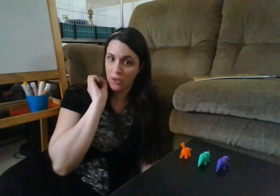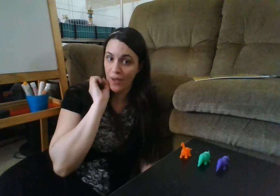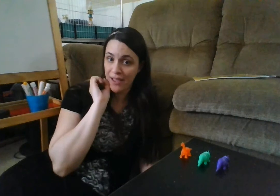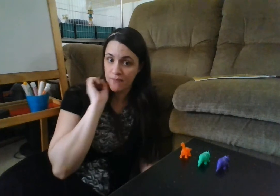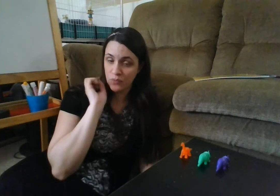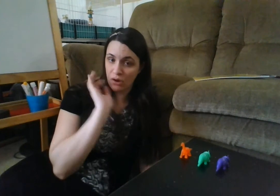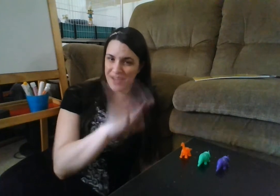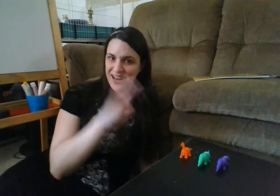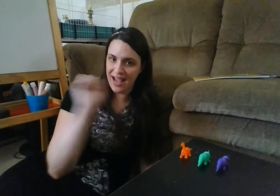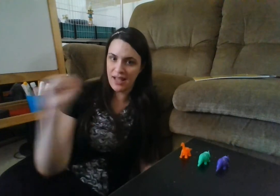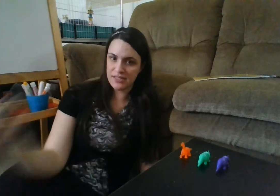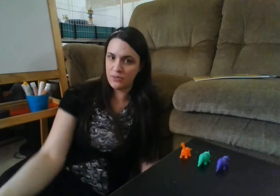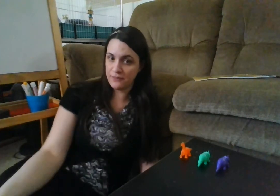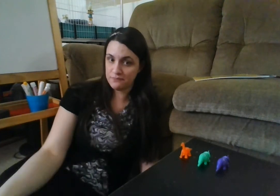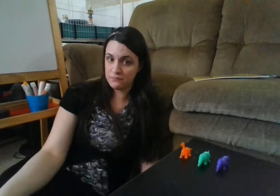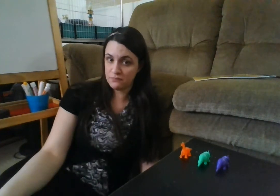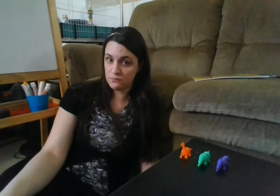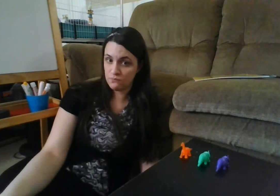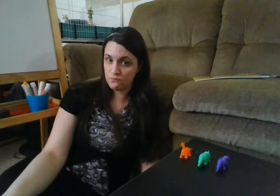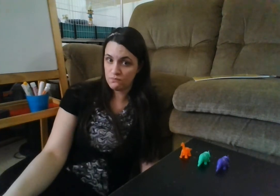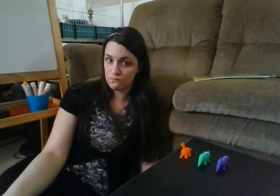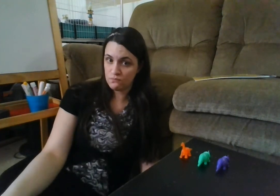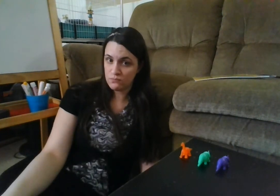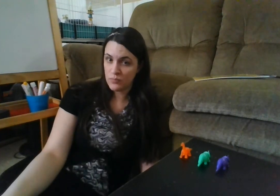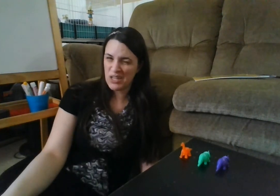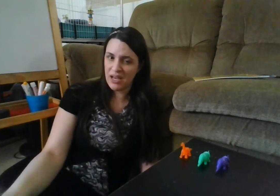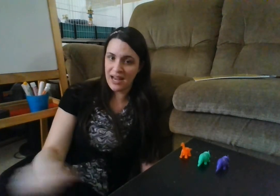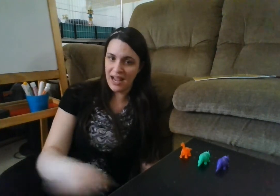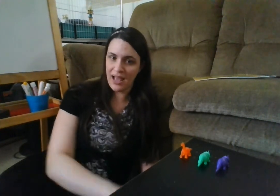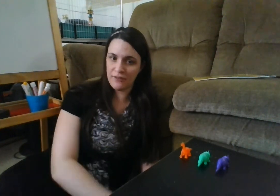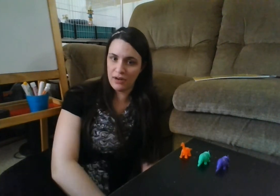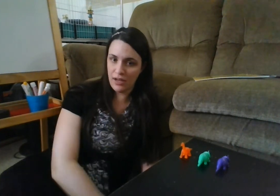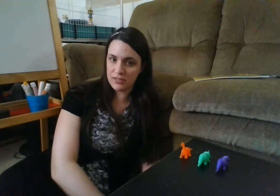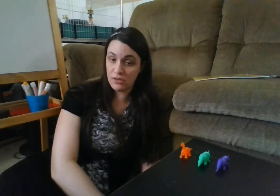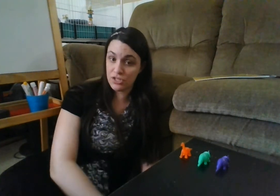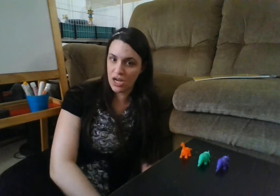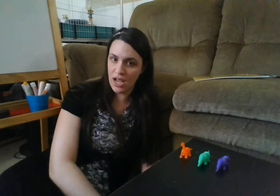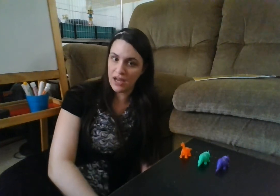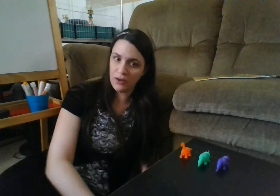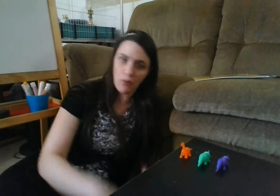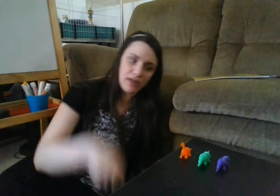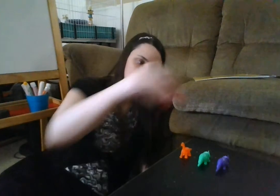away, or am I going to add to it? We got to add, right? So let's try adding 1.